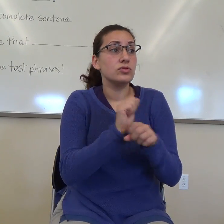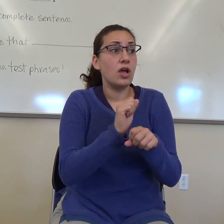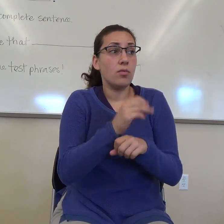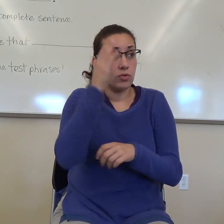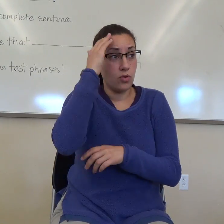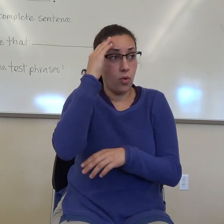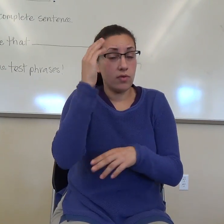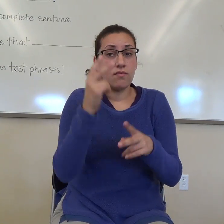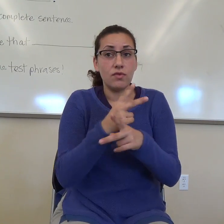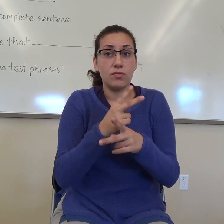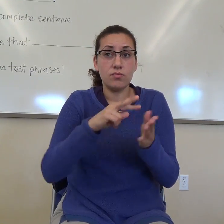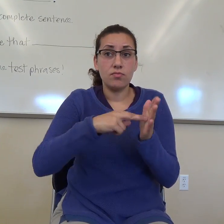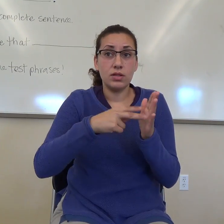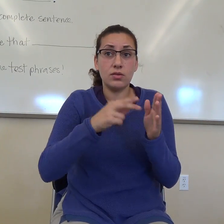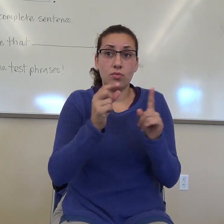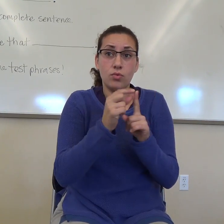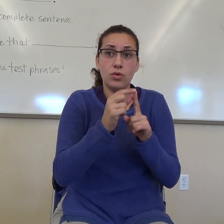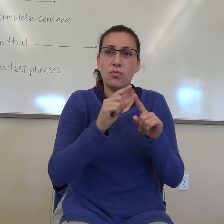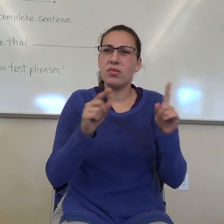predominantly mean?